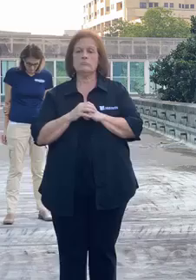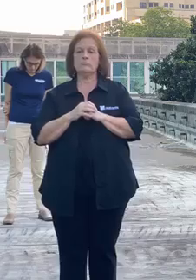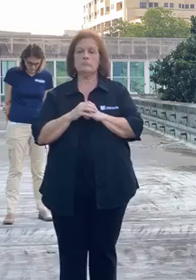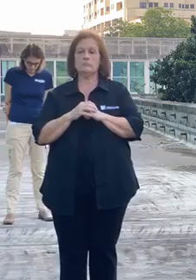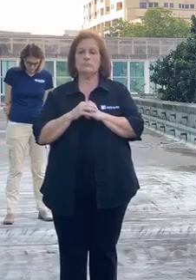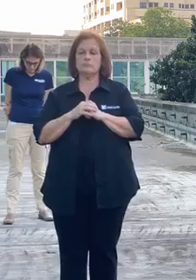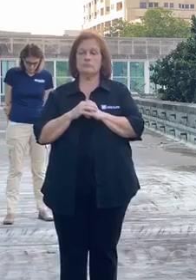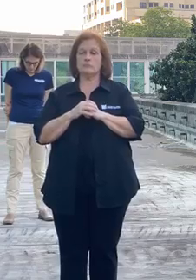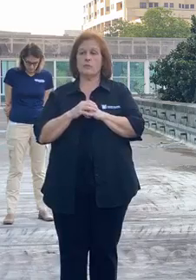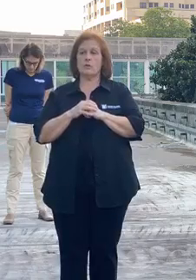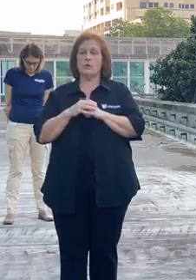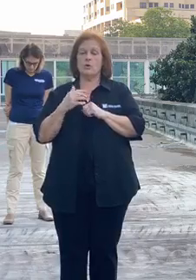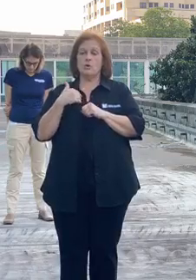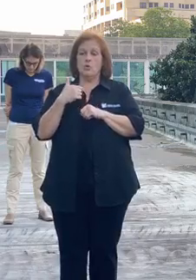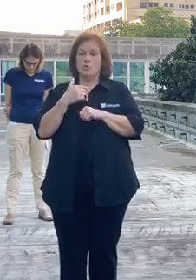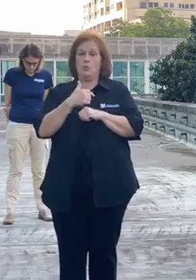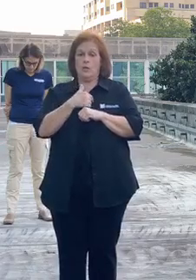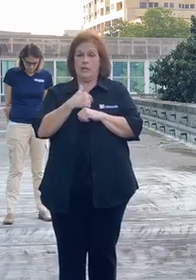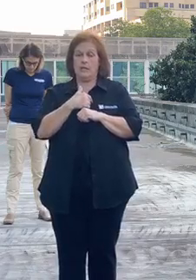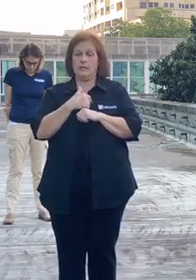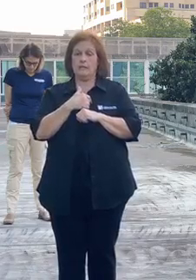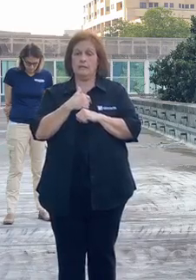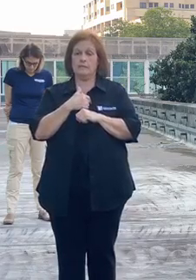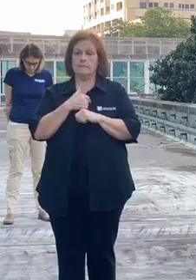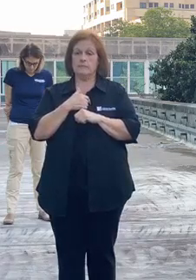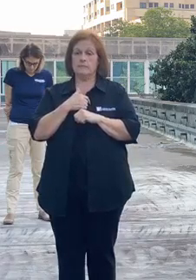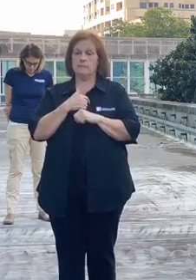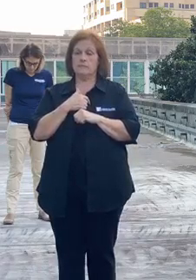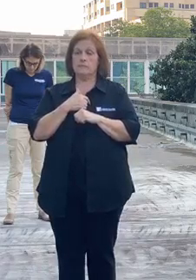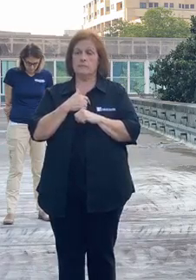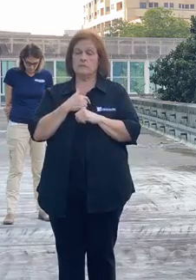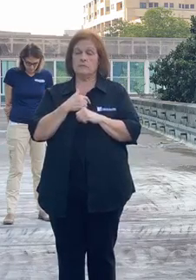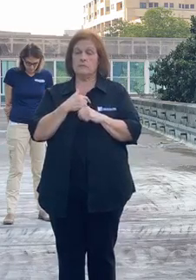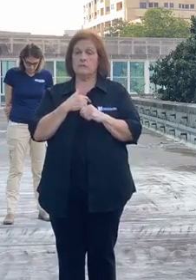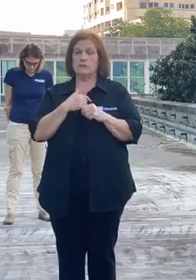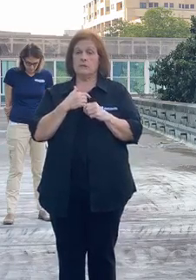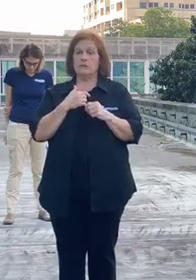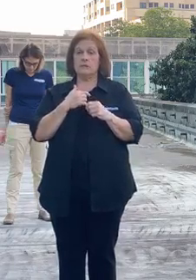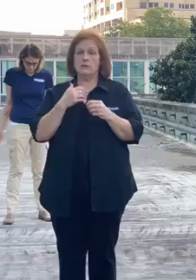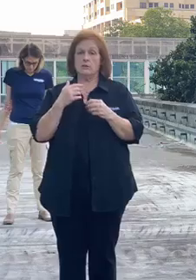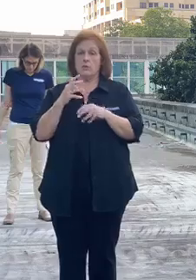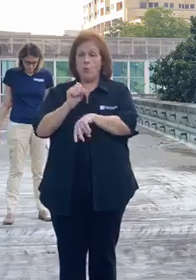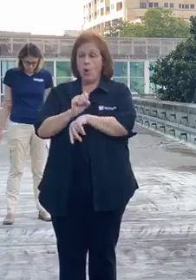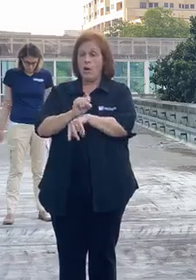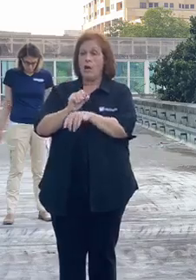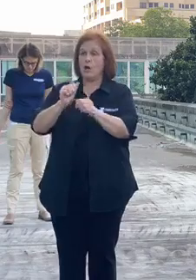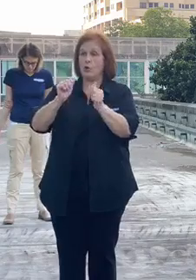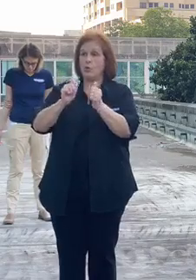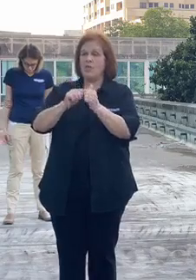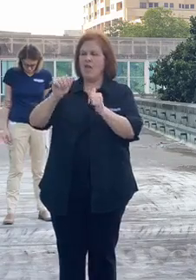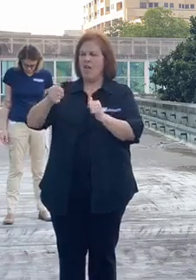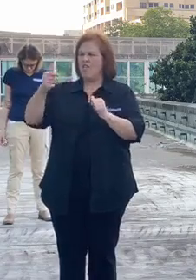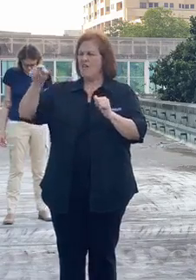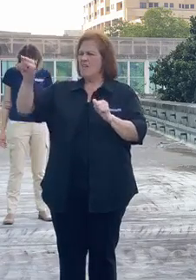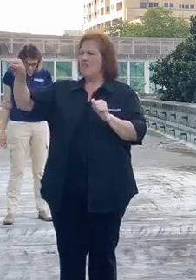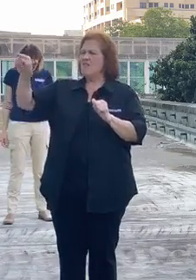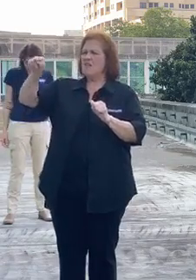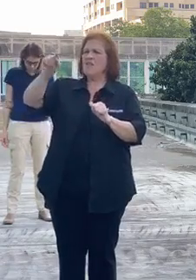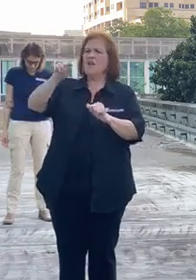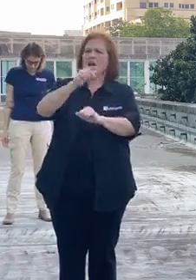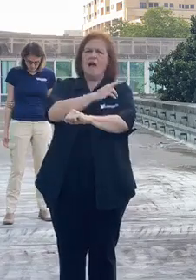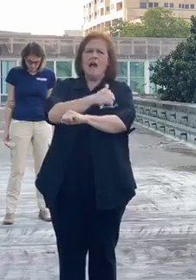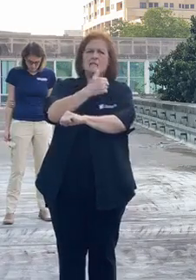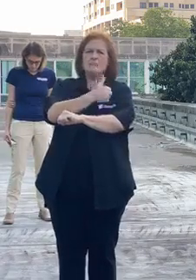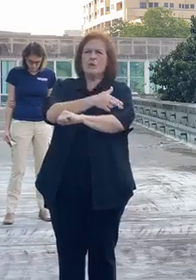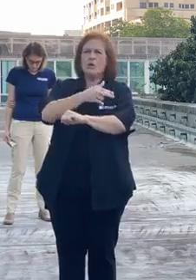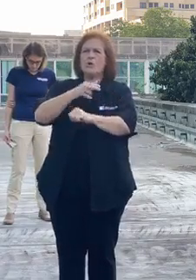We have shifted to working with our surrounding one of the hospitals and different